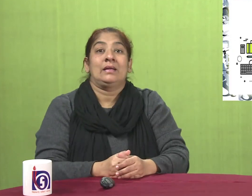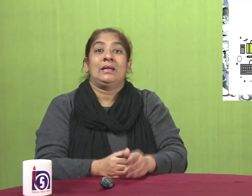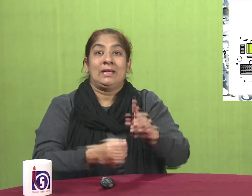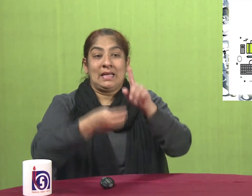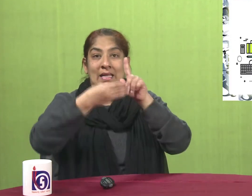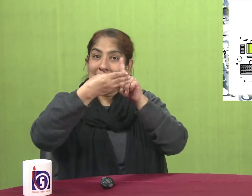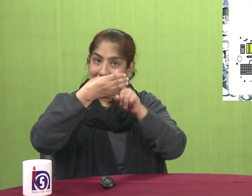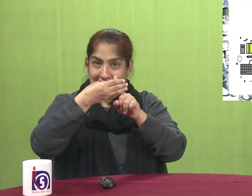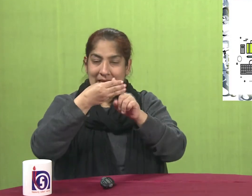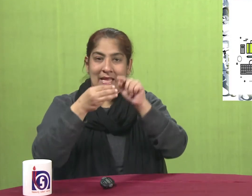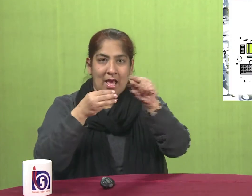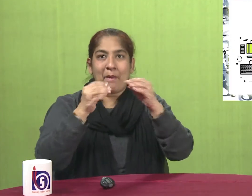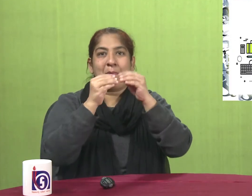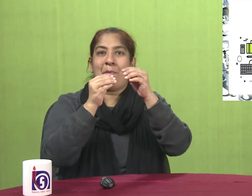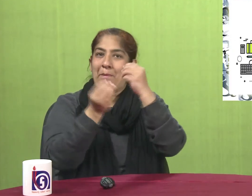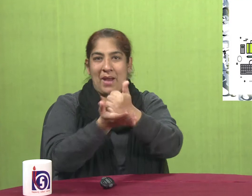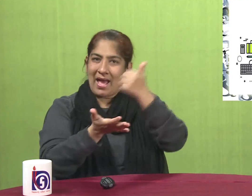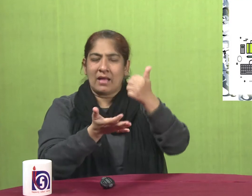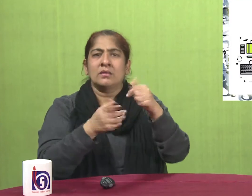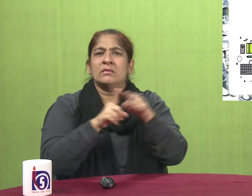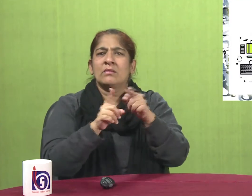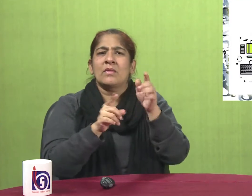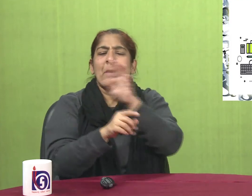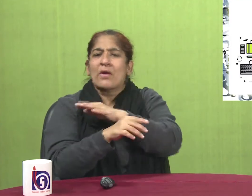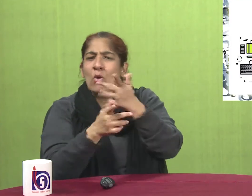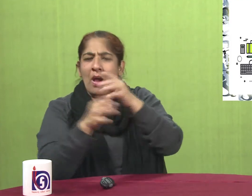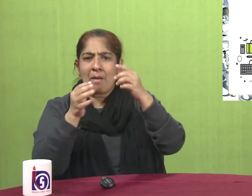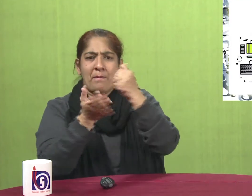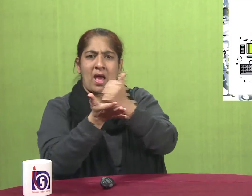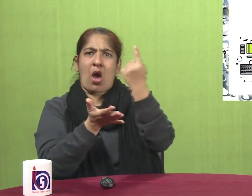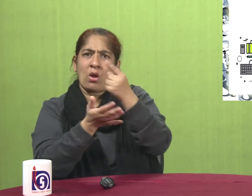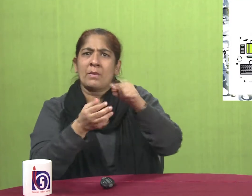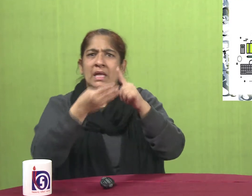So dear learners, let us learn about e-banking.